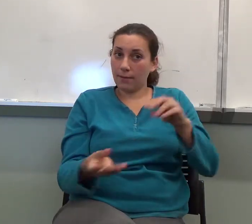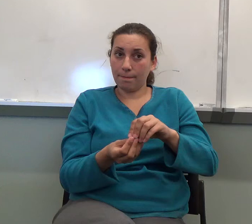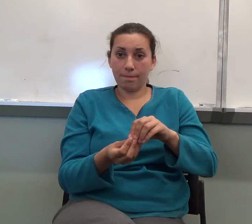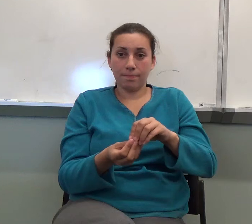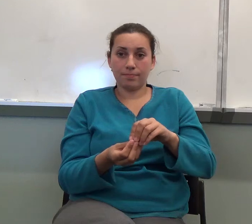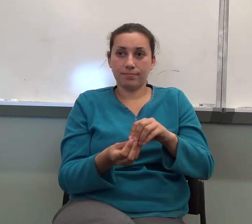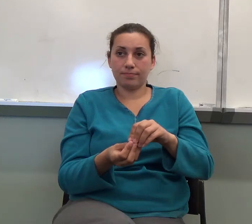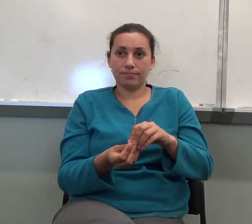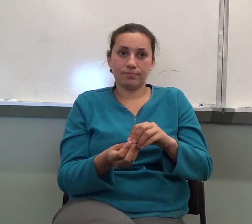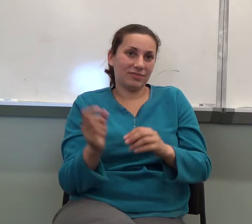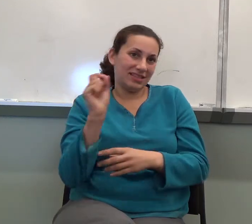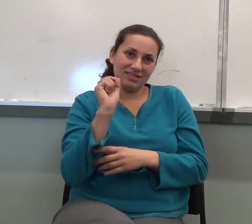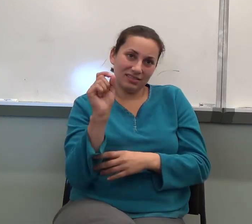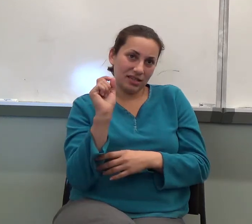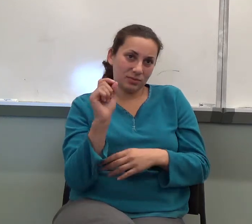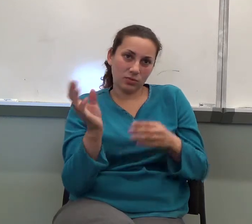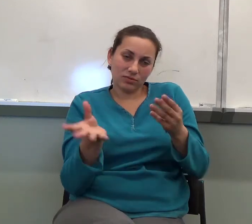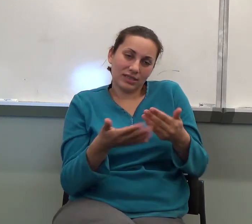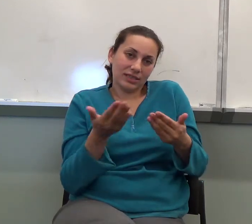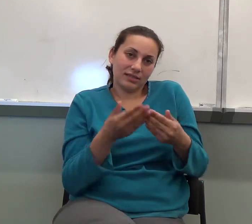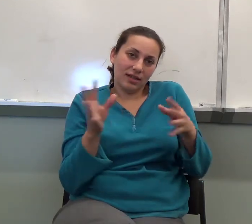just decimals. So it's